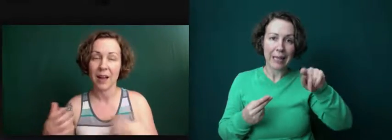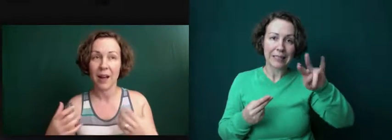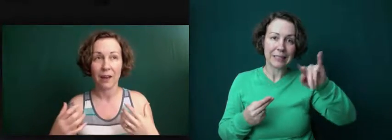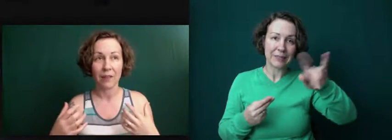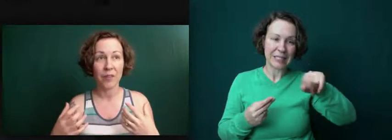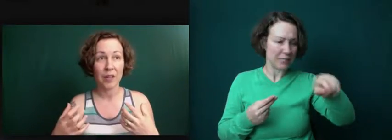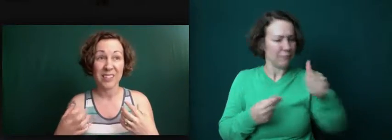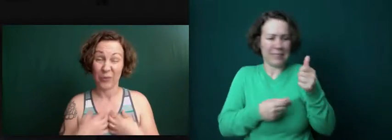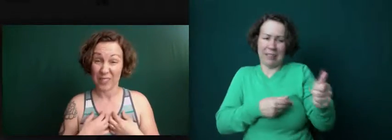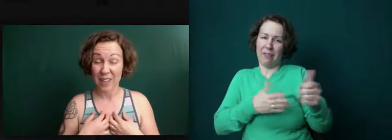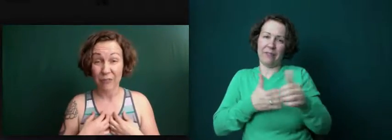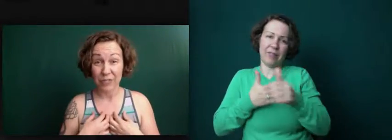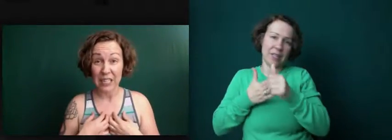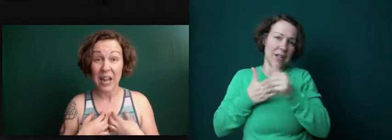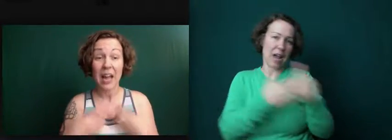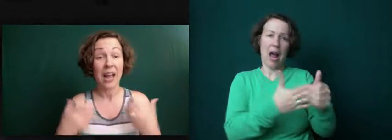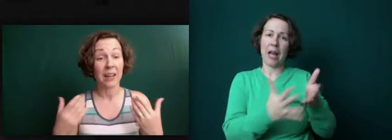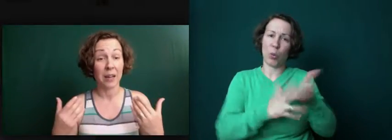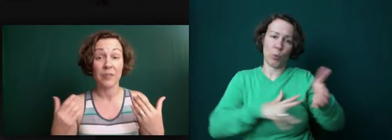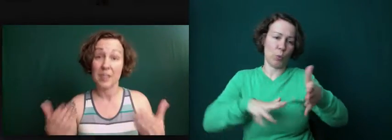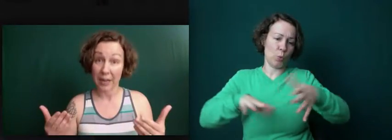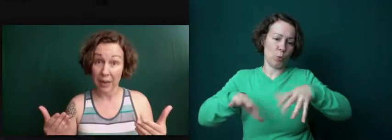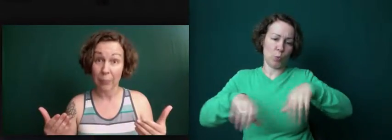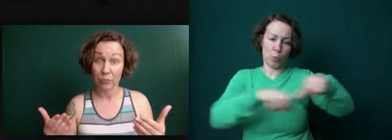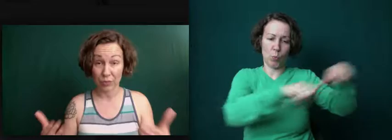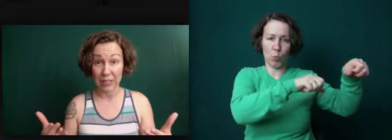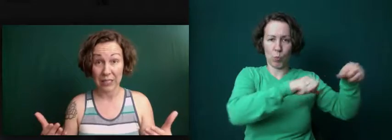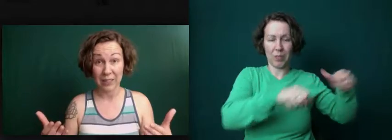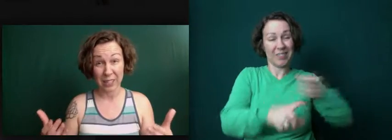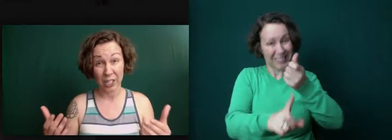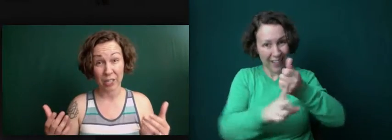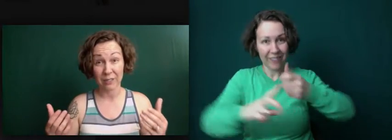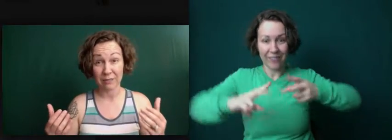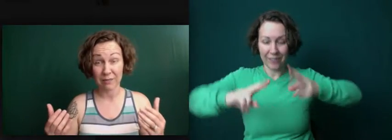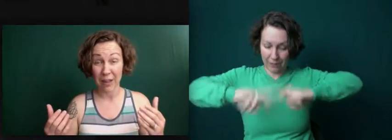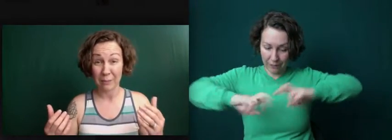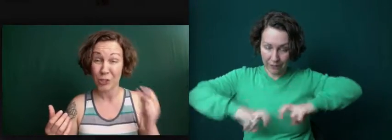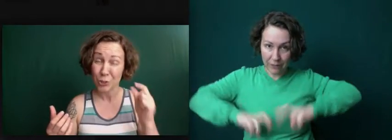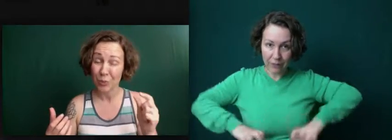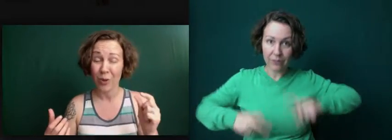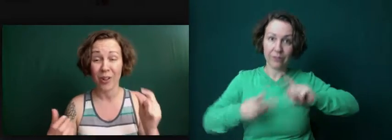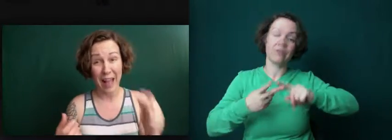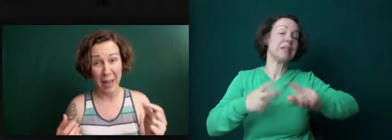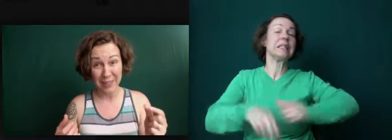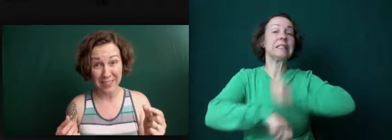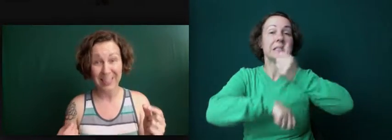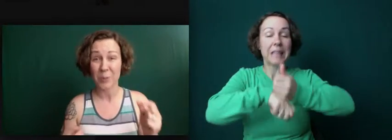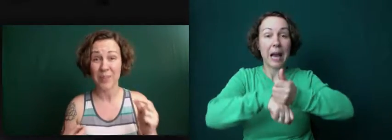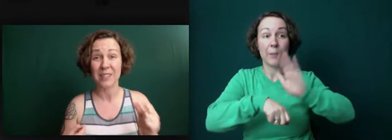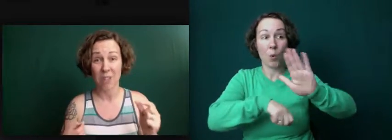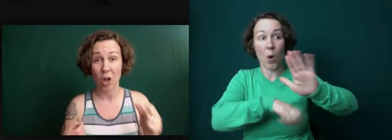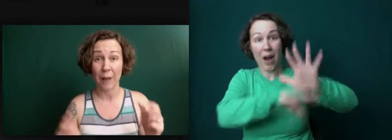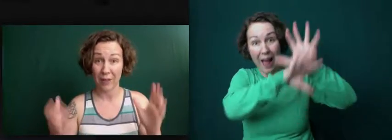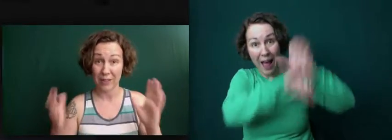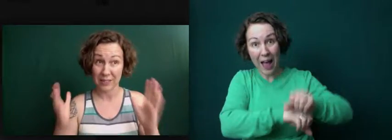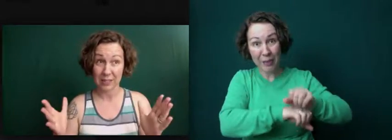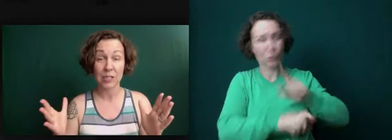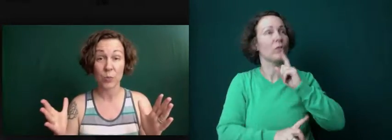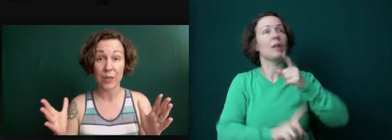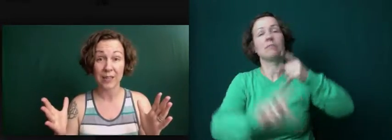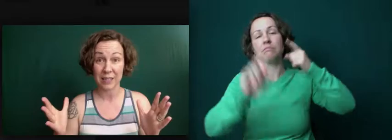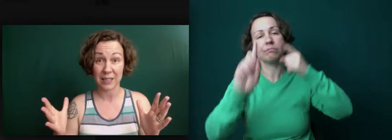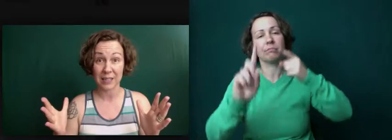process of self-discovery and of setting up really clear, doable habits. That's what this is all about,